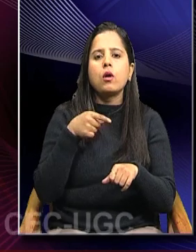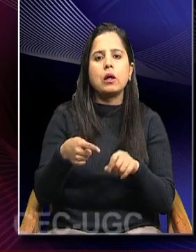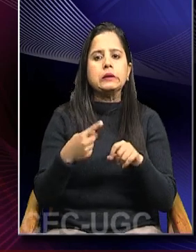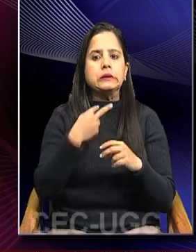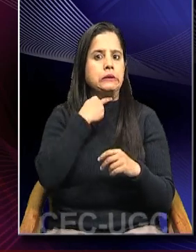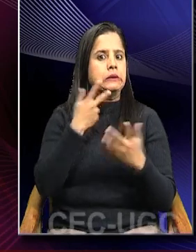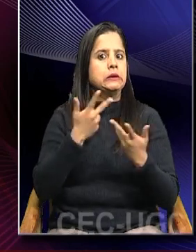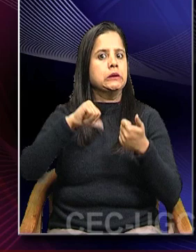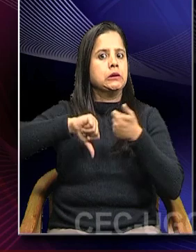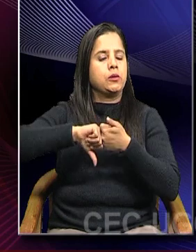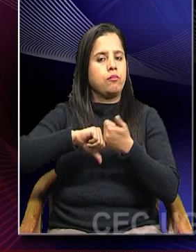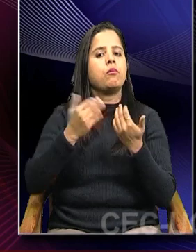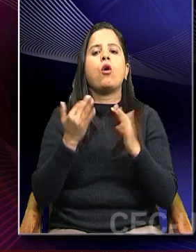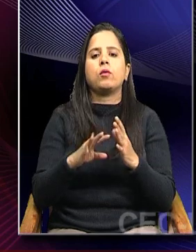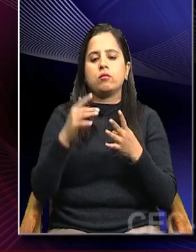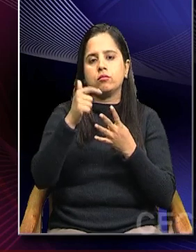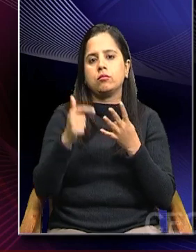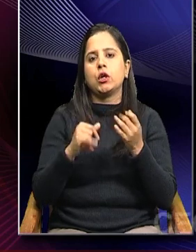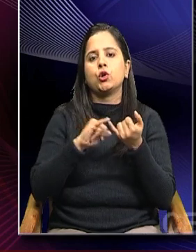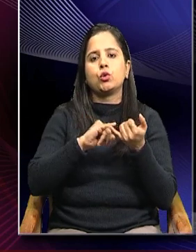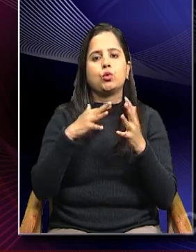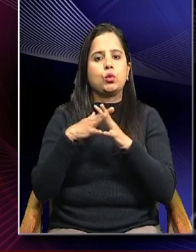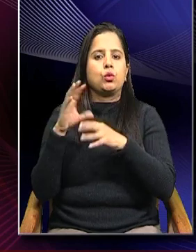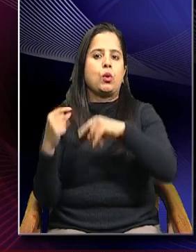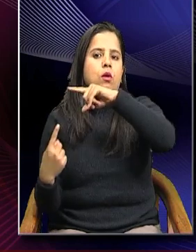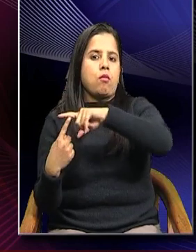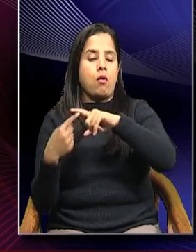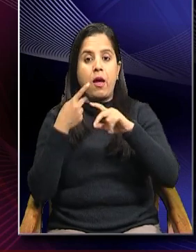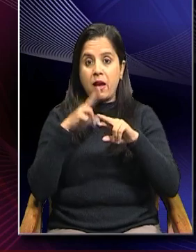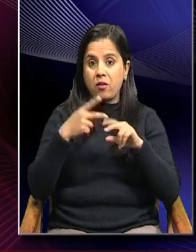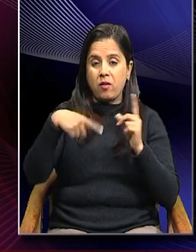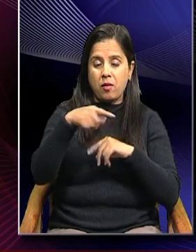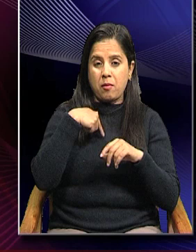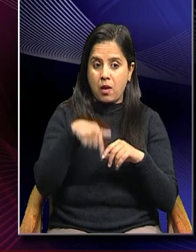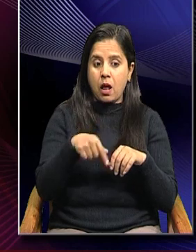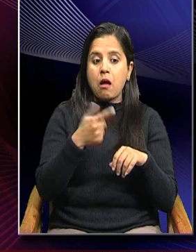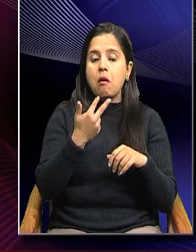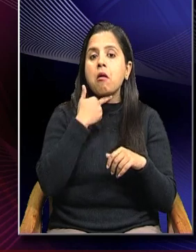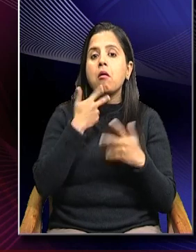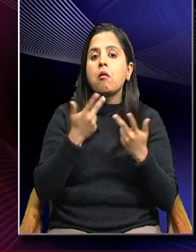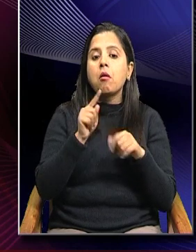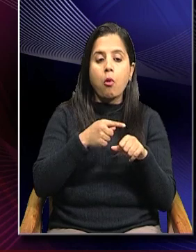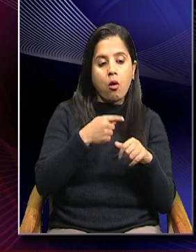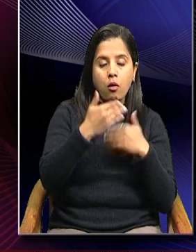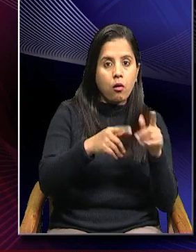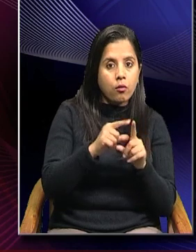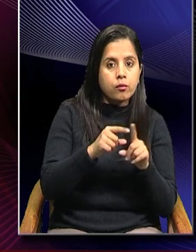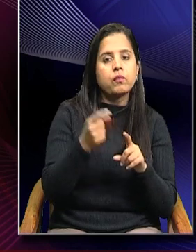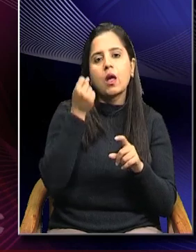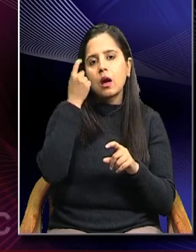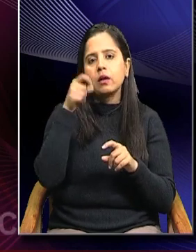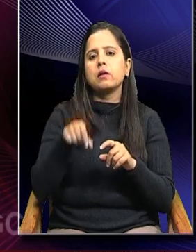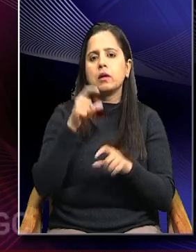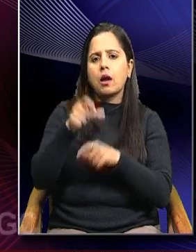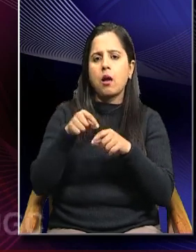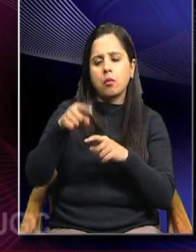the threats. That what are the threats if I go ahead with this kind of opportunity in hand. So this is called understanding company's